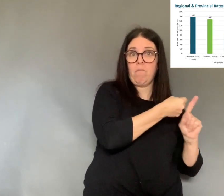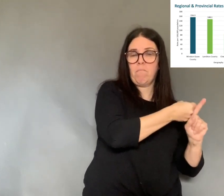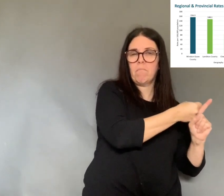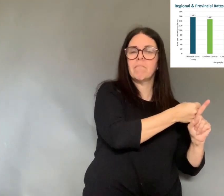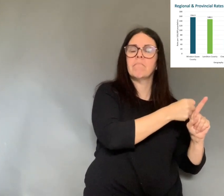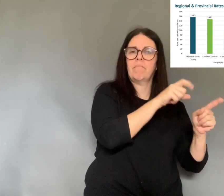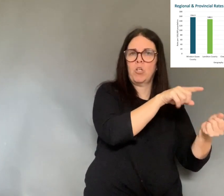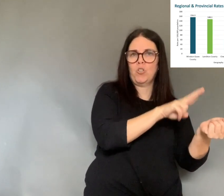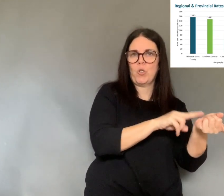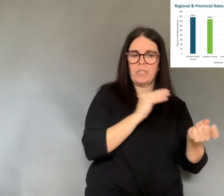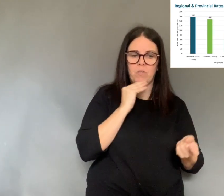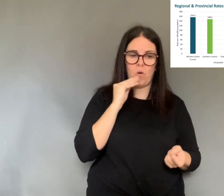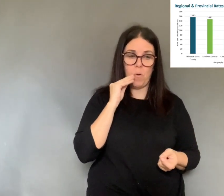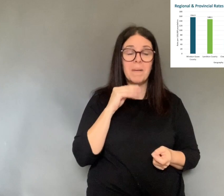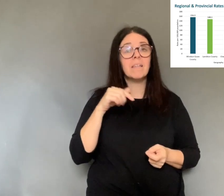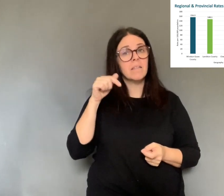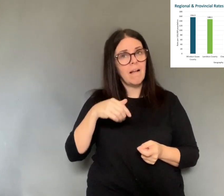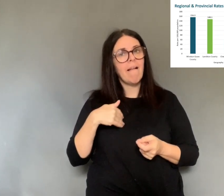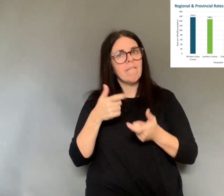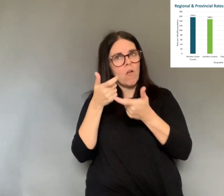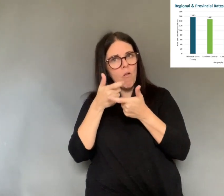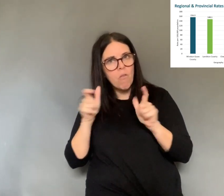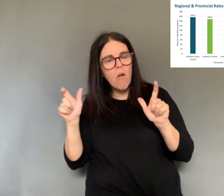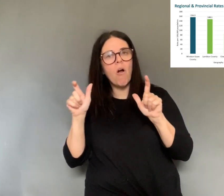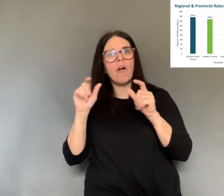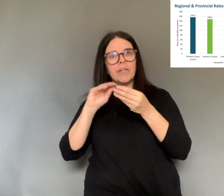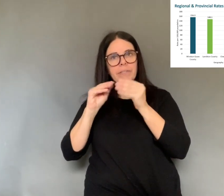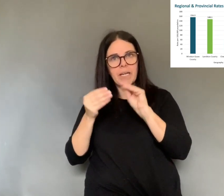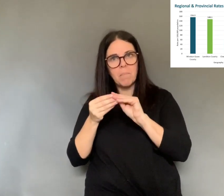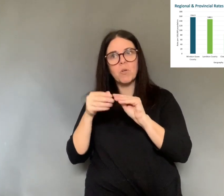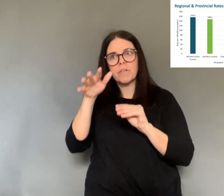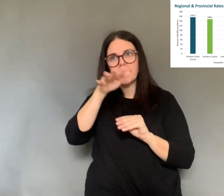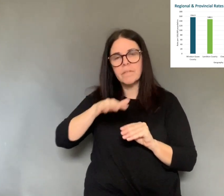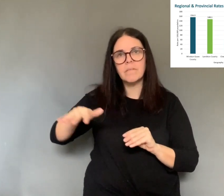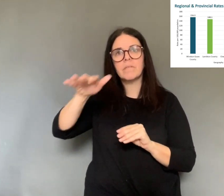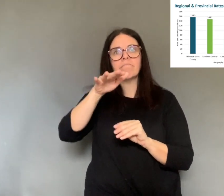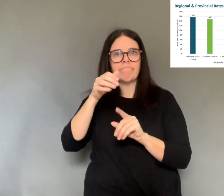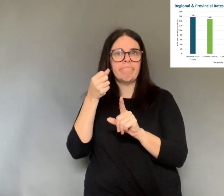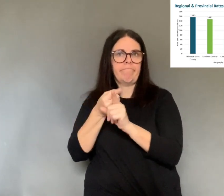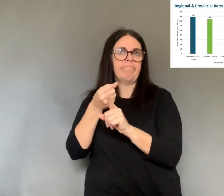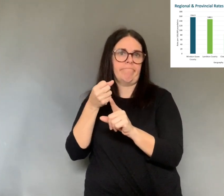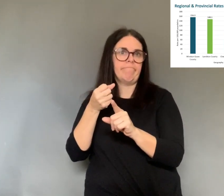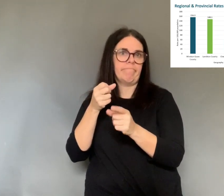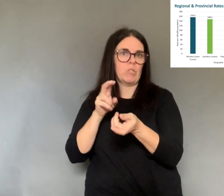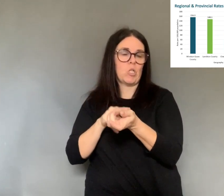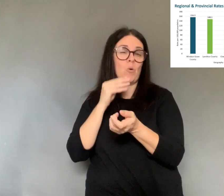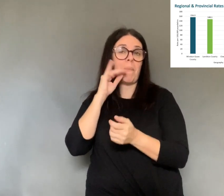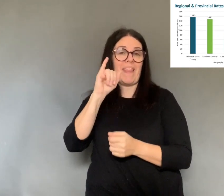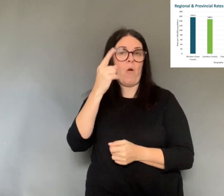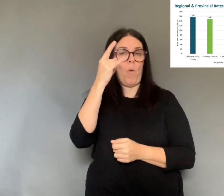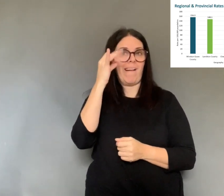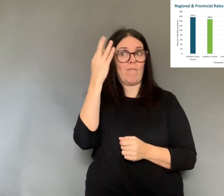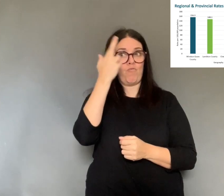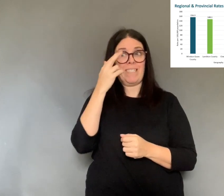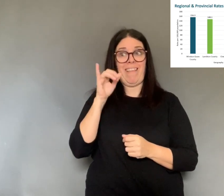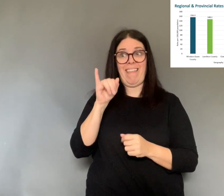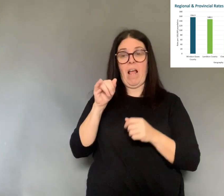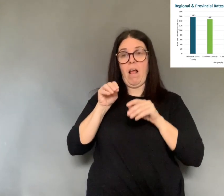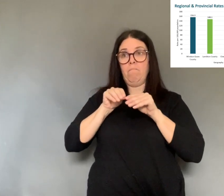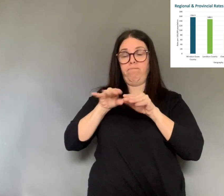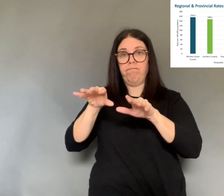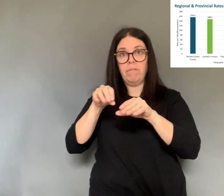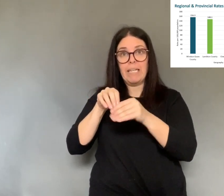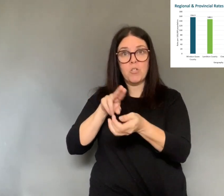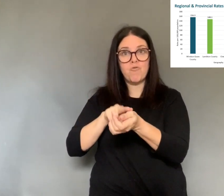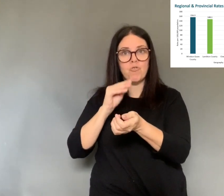our region, and also the 41% of our cases from our community in the long-term care home, this is probably one of the reasons